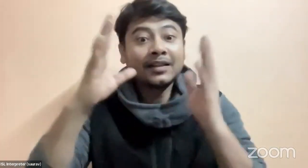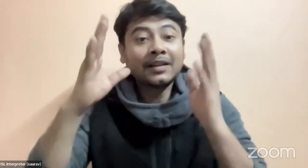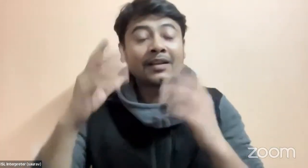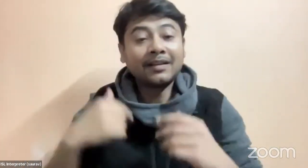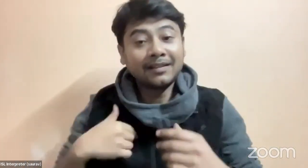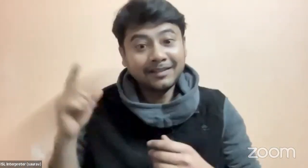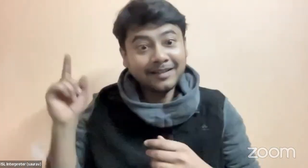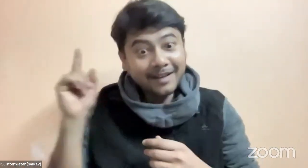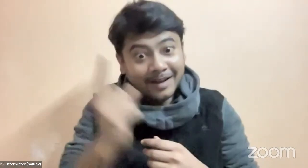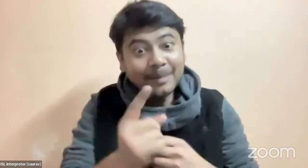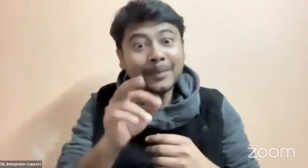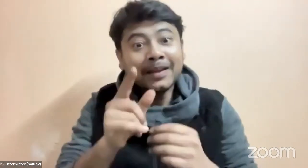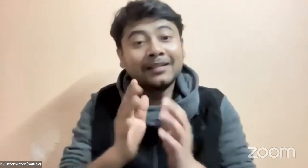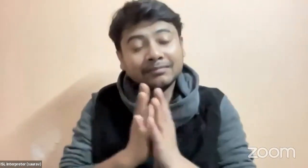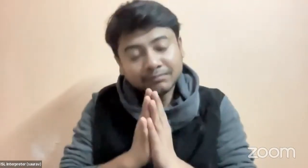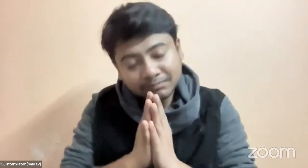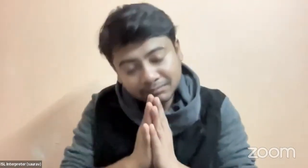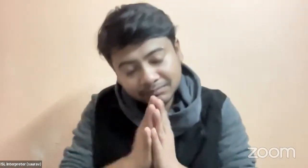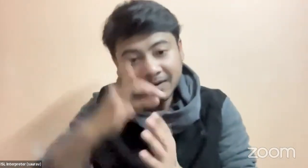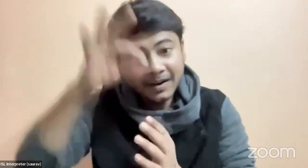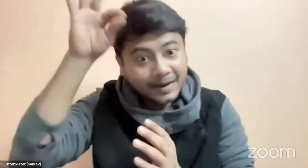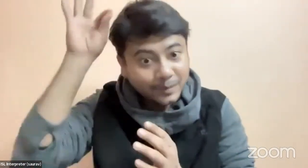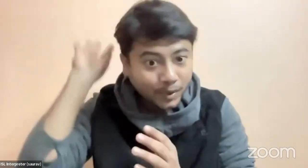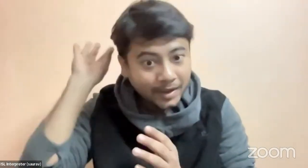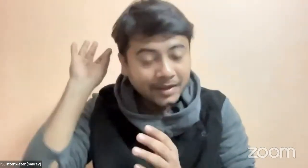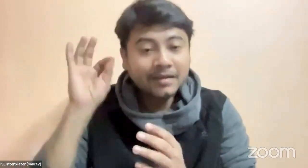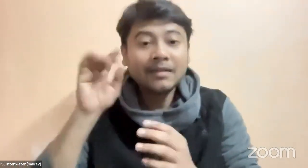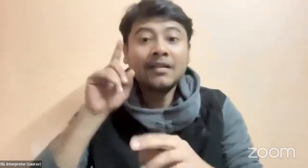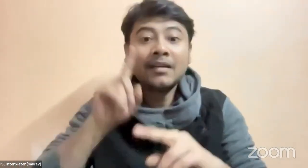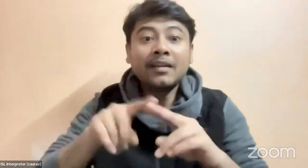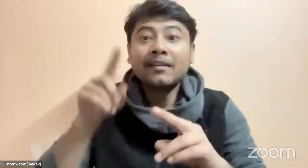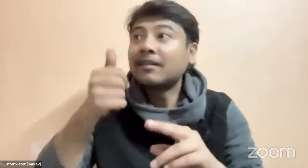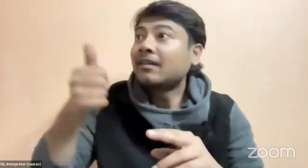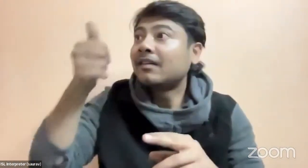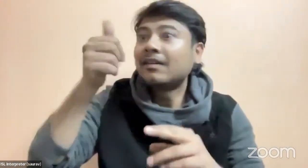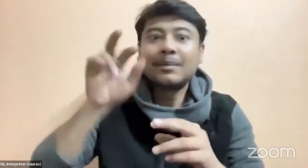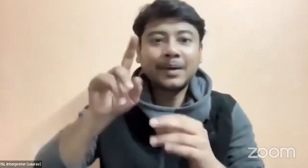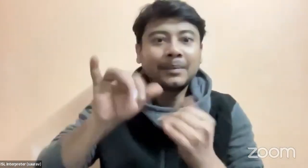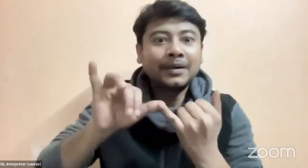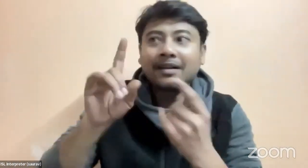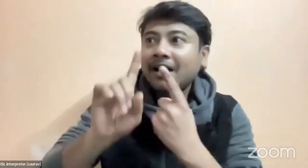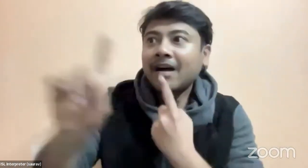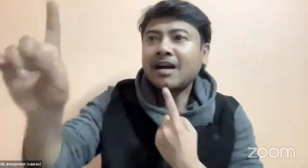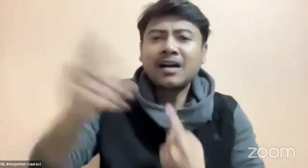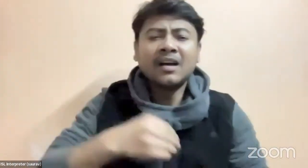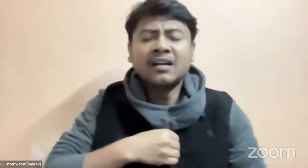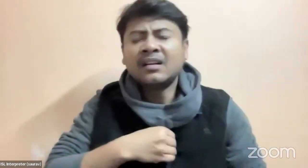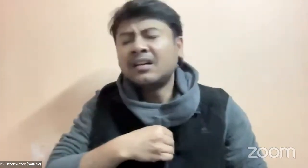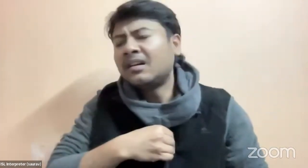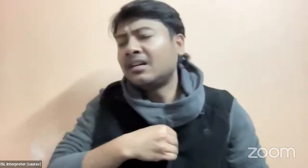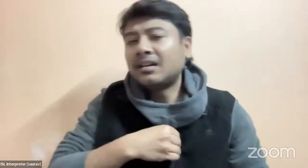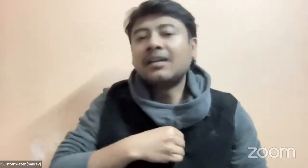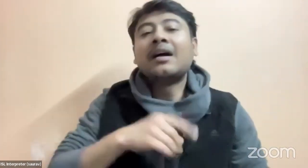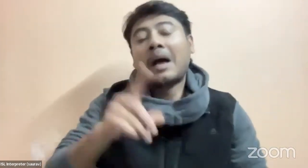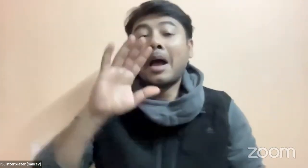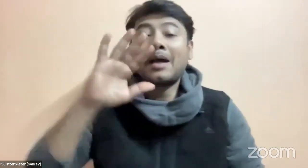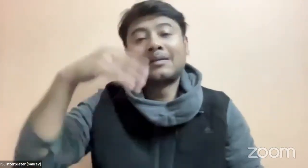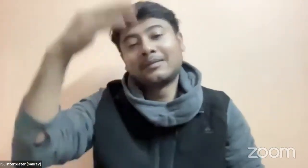So to taste his own love, Lord Krishna appeared as Sri Chaitanya